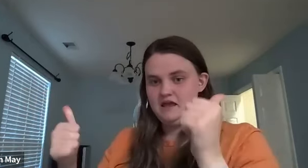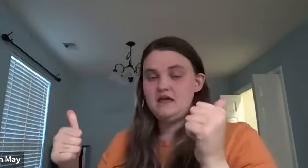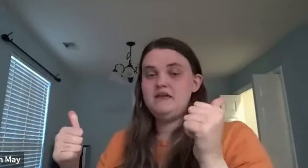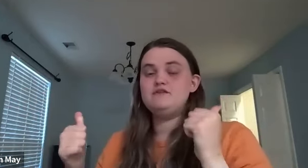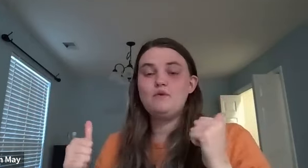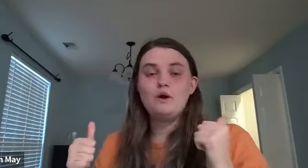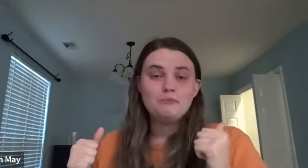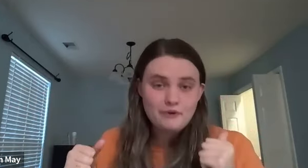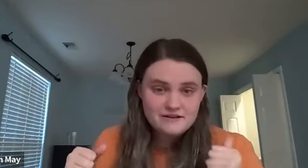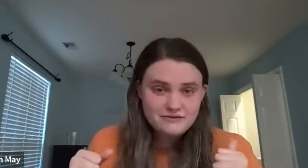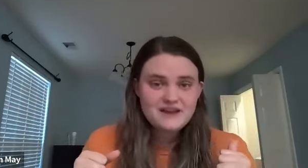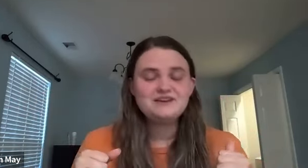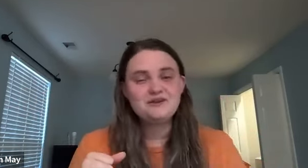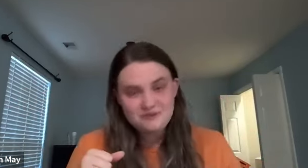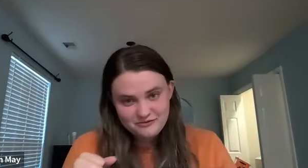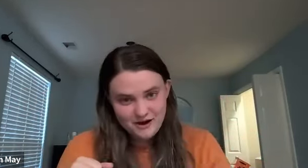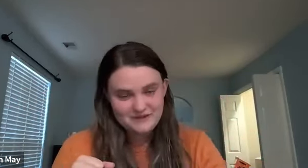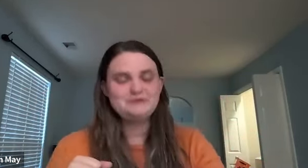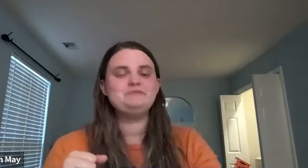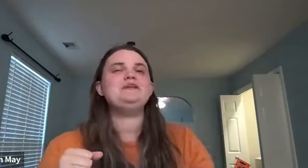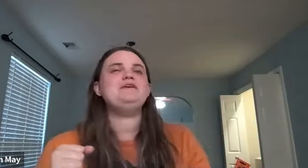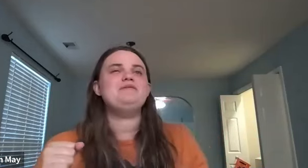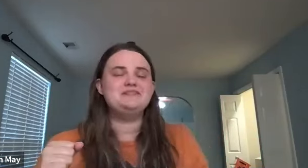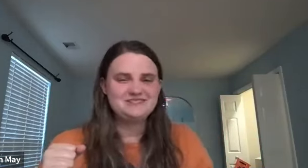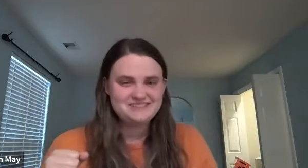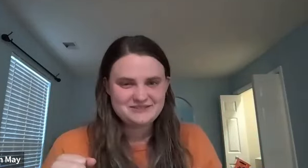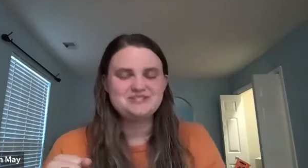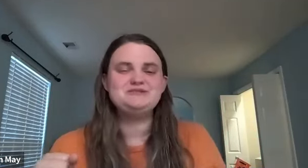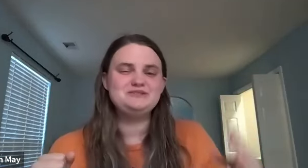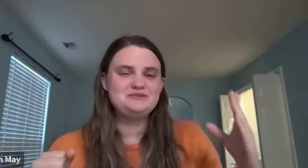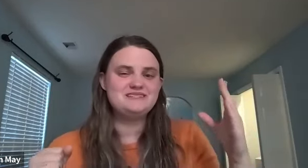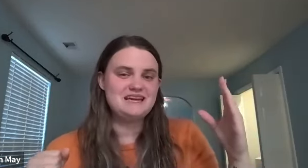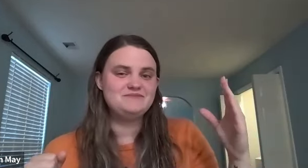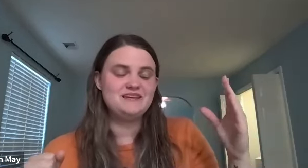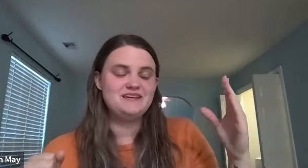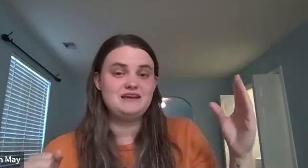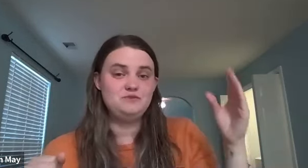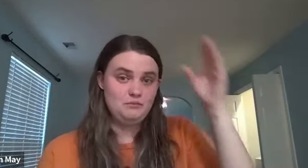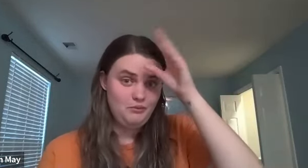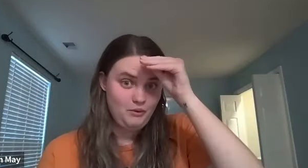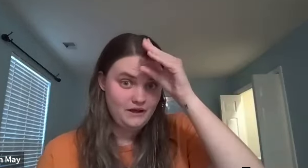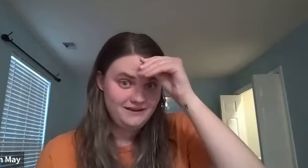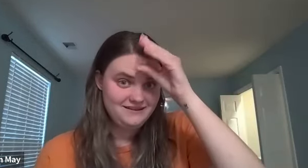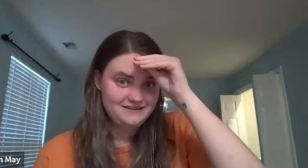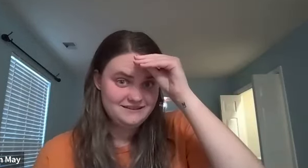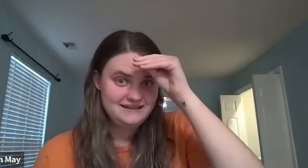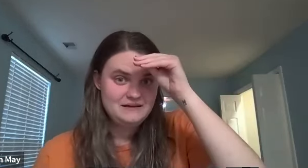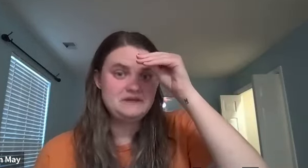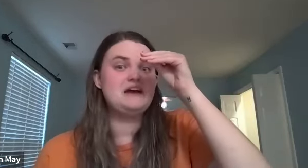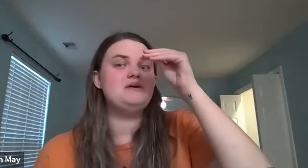And then for boyfriend, girlfriend, what you do is you'll do the same thing again for boy, but now you'll